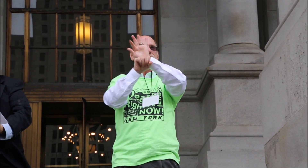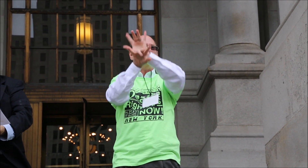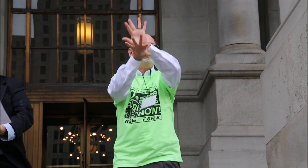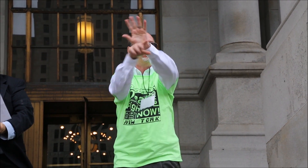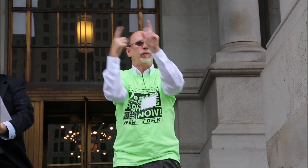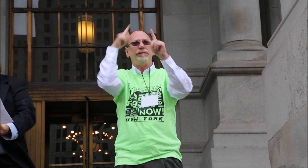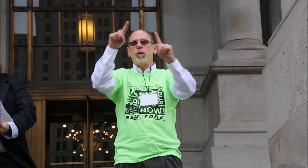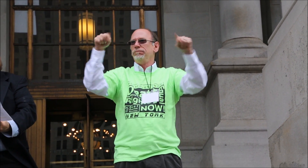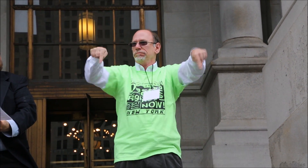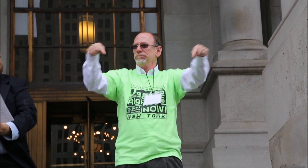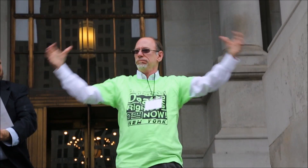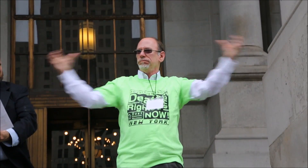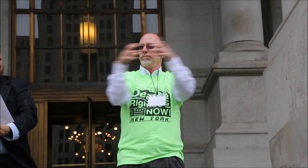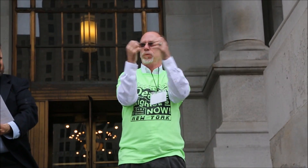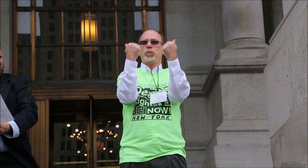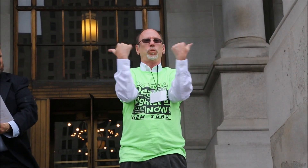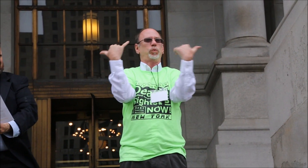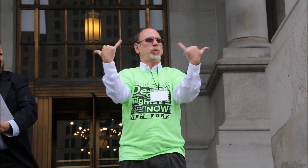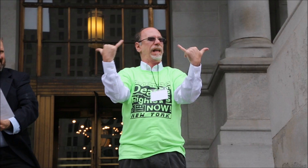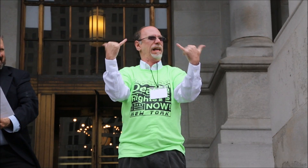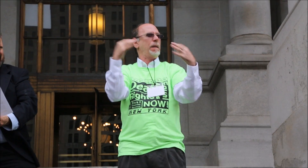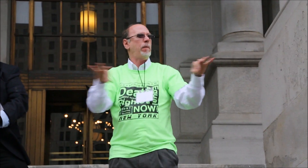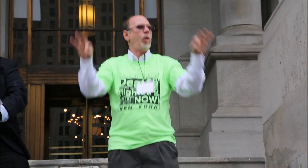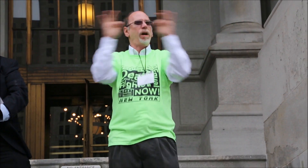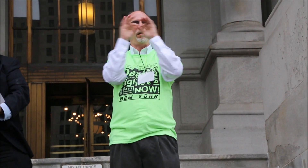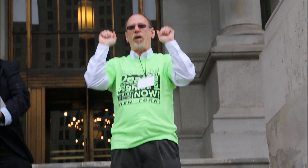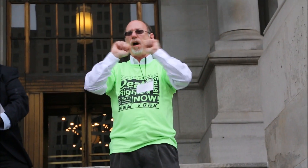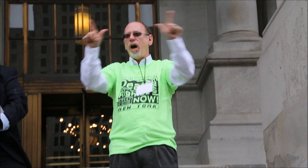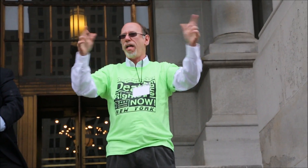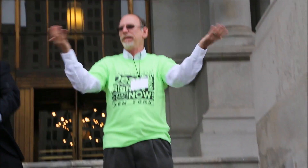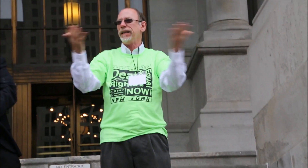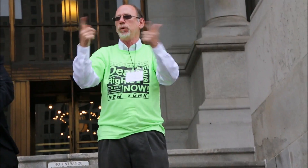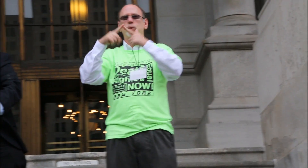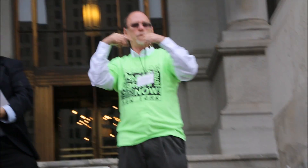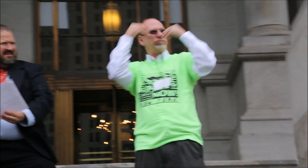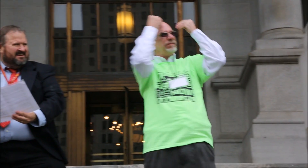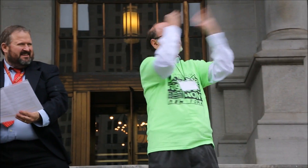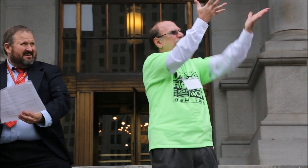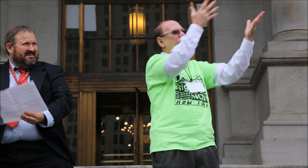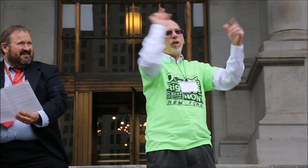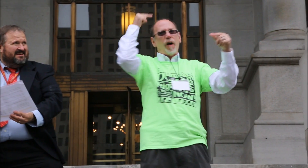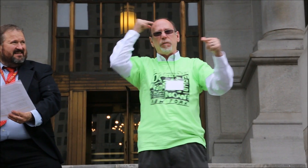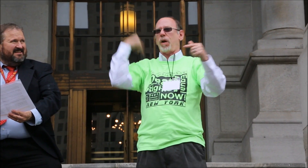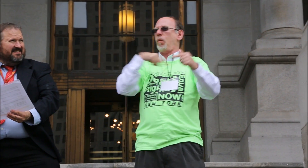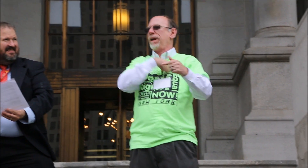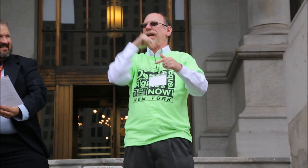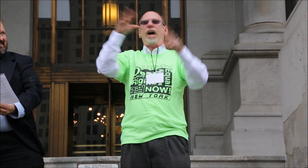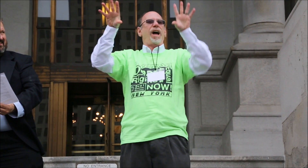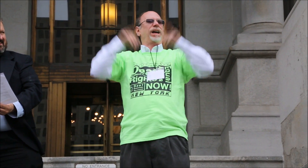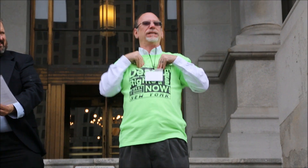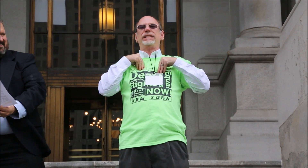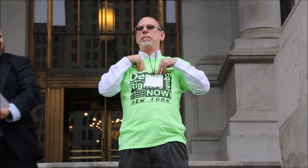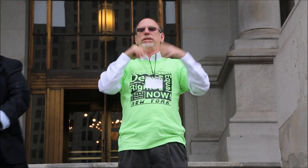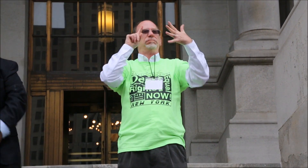That's what we need. You need to talk to your communities, because when hearing people use their power to vote, we need to do it